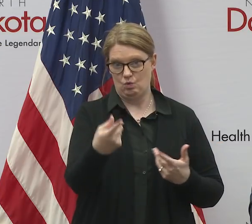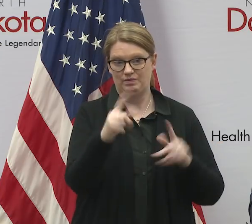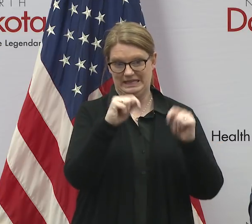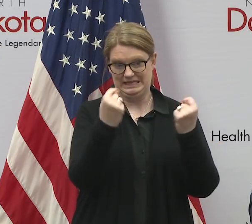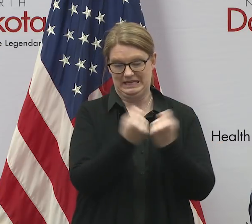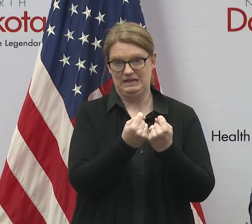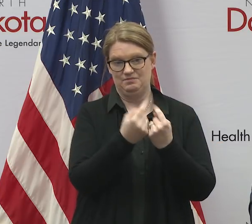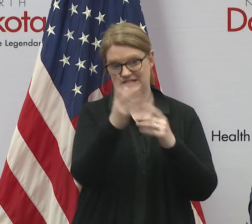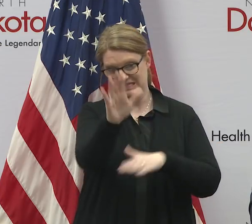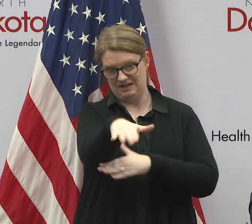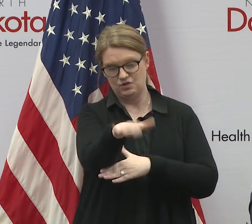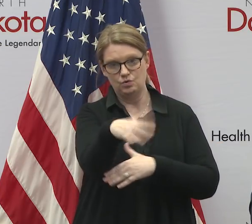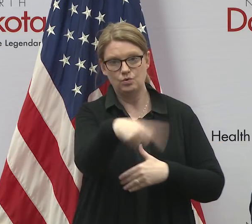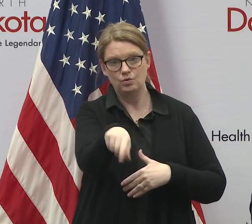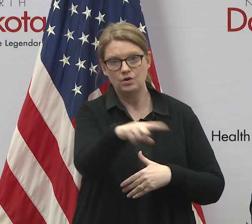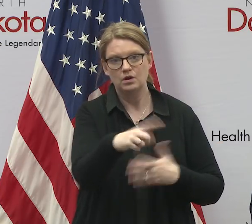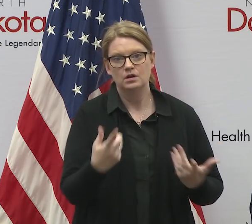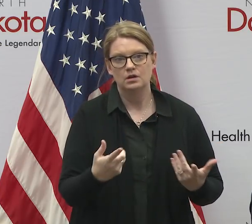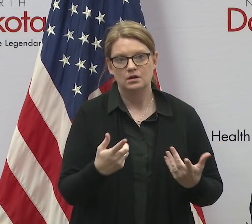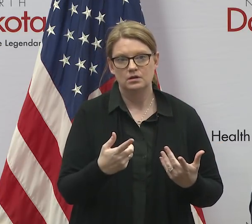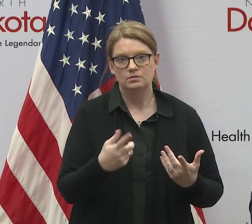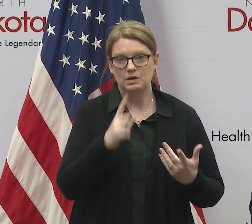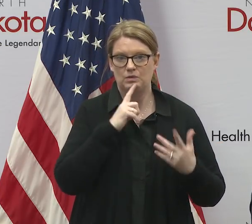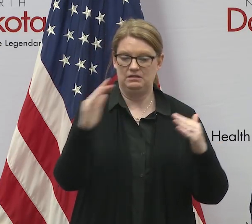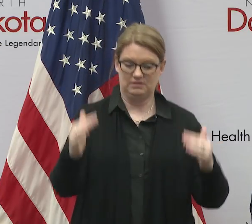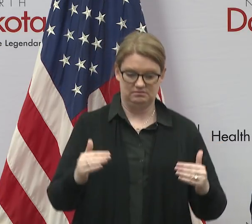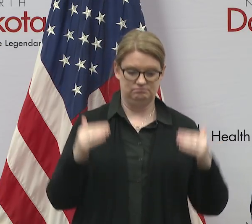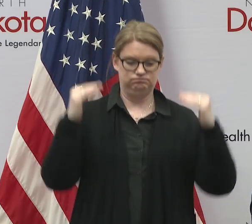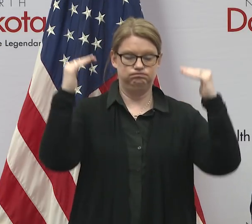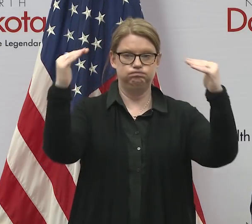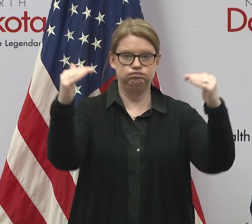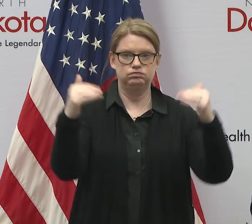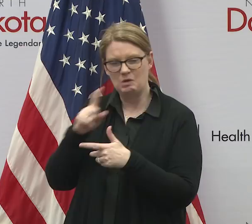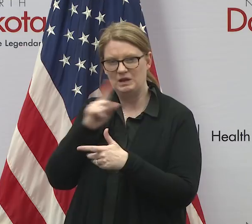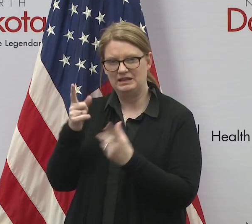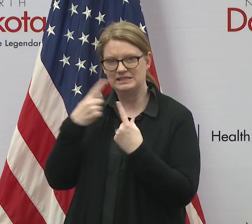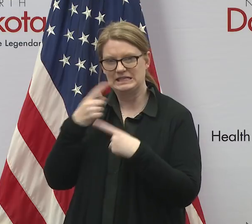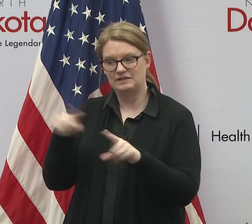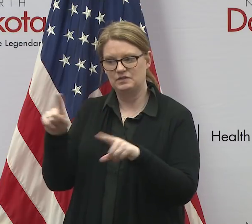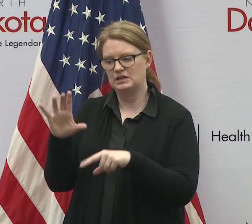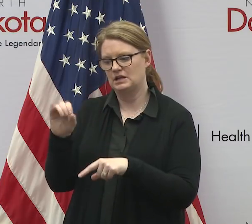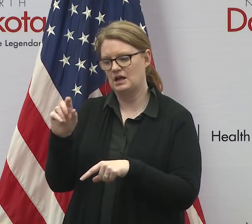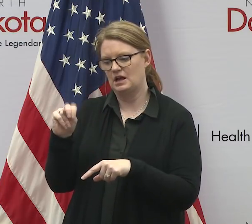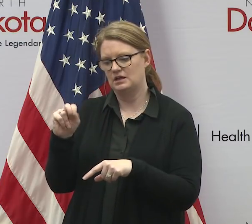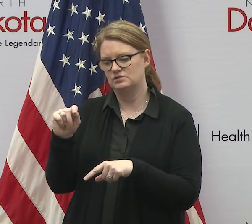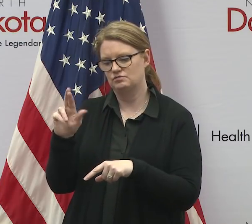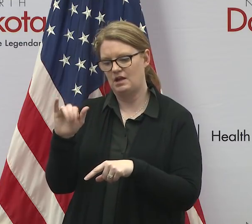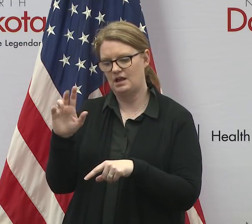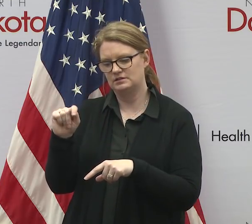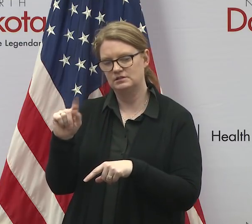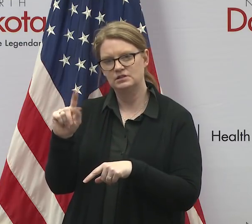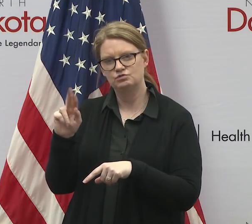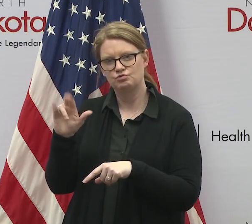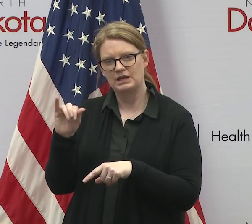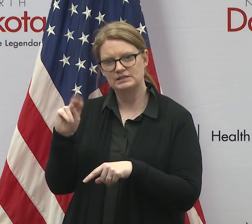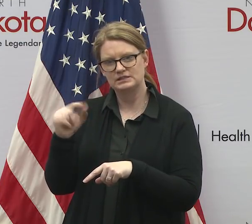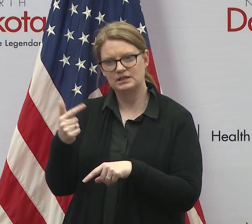tests completed from yesterday. 171 of those were negative. 2 of those were